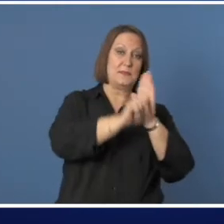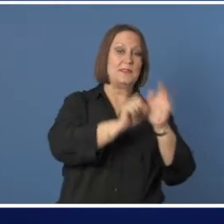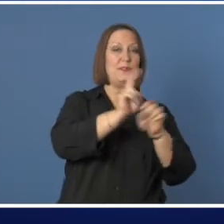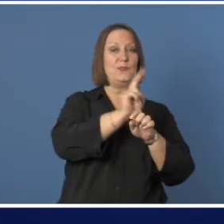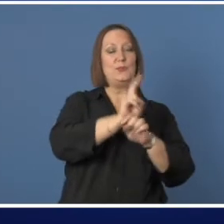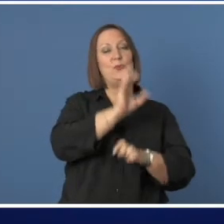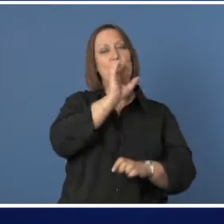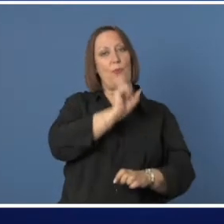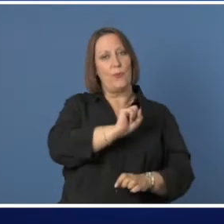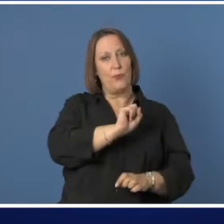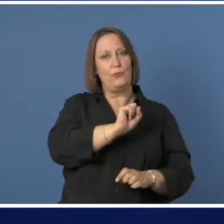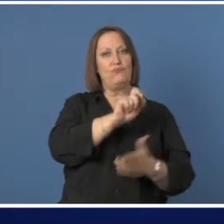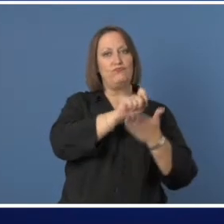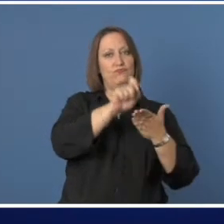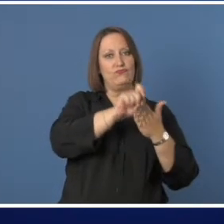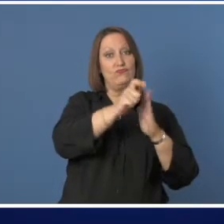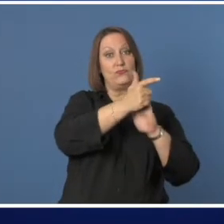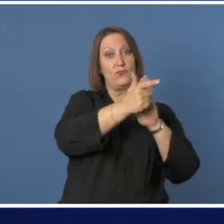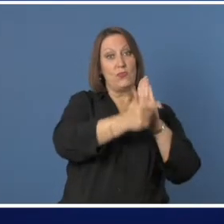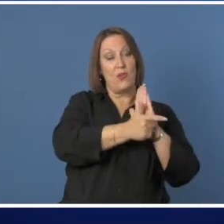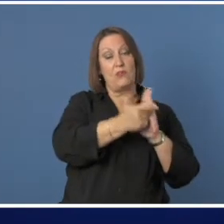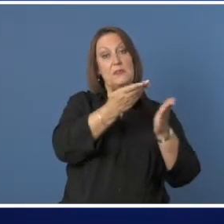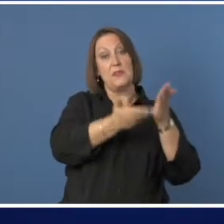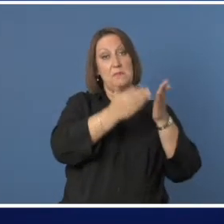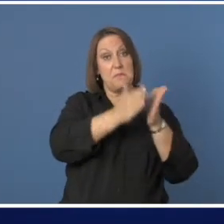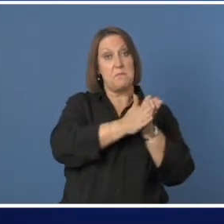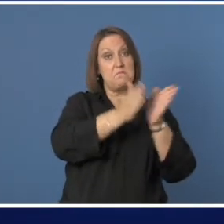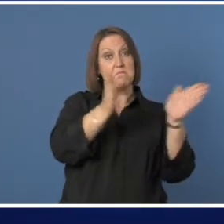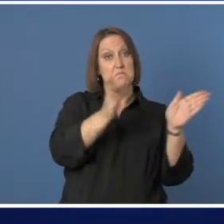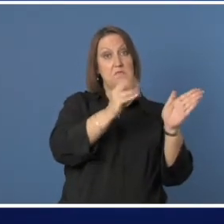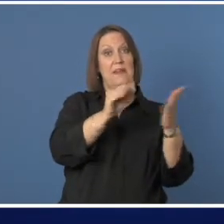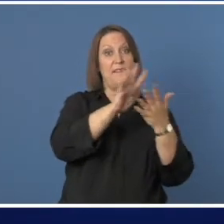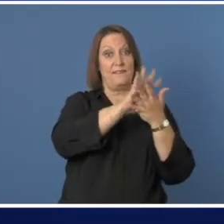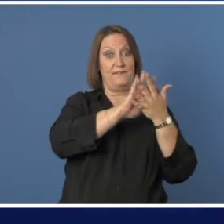statutory provisions that can be very broad.